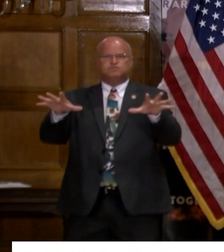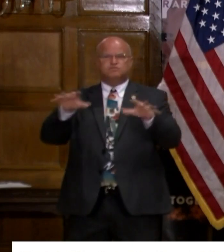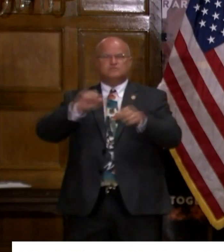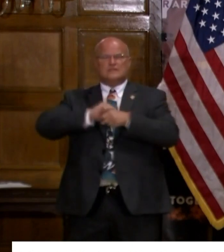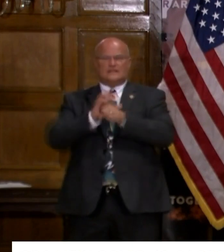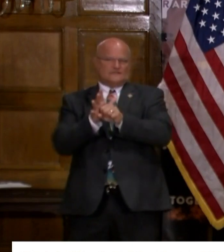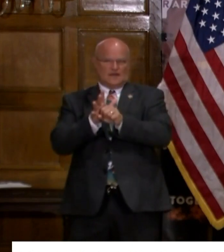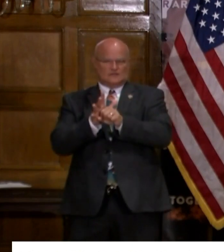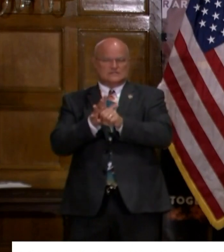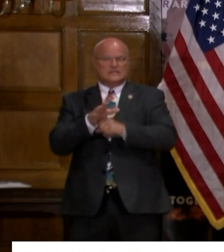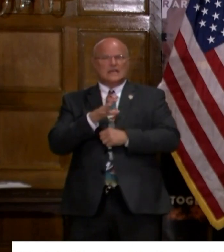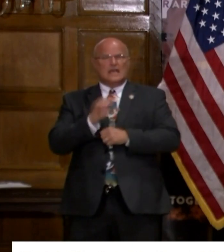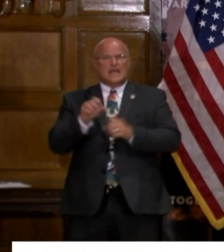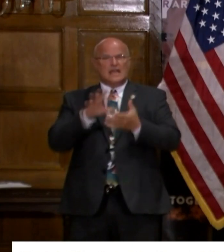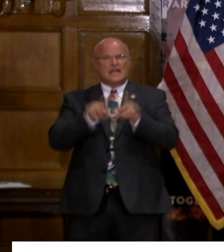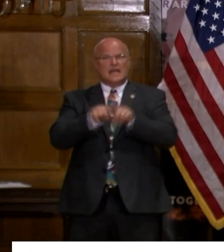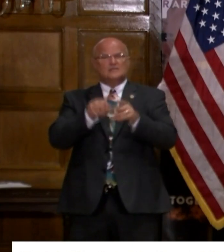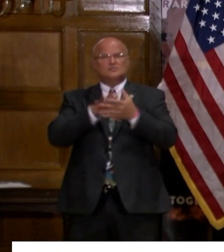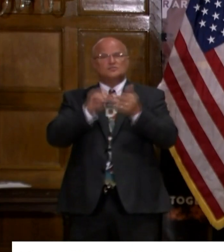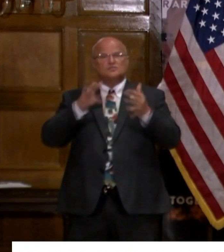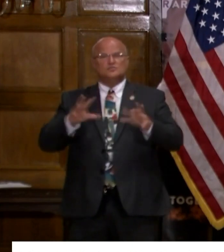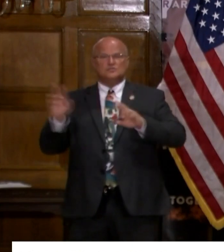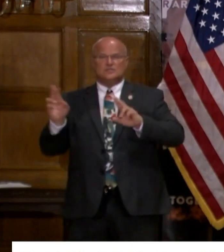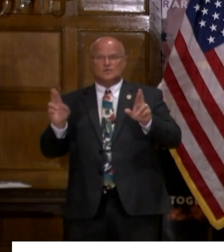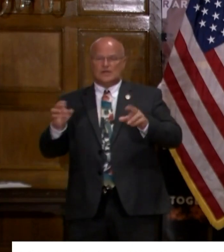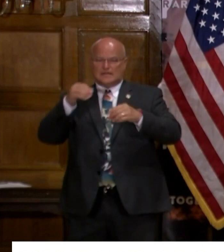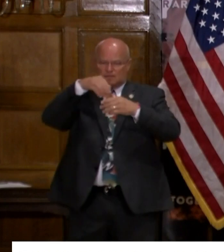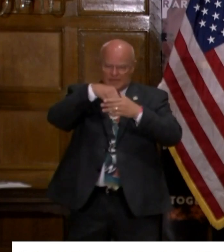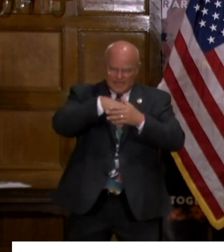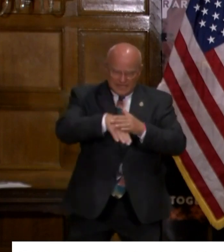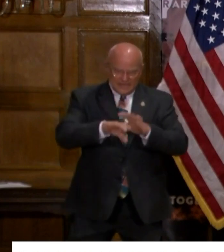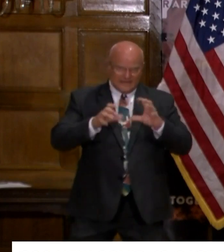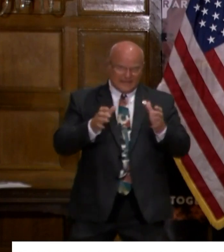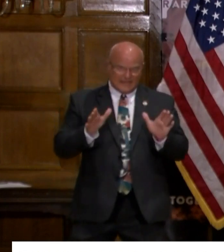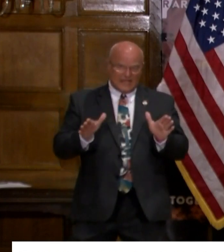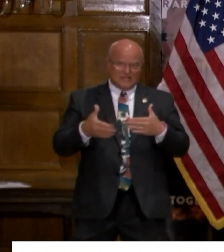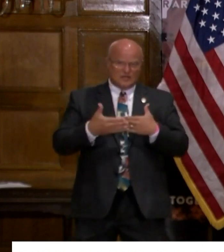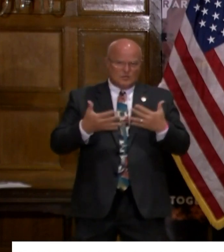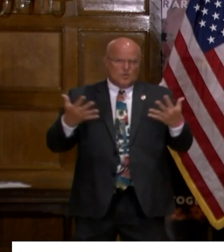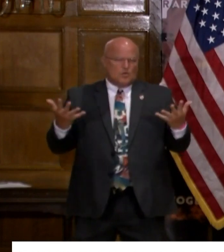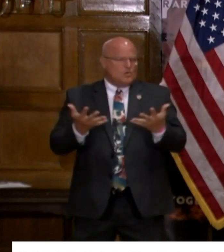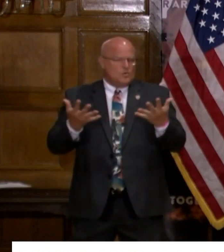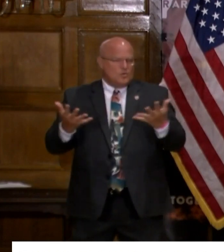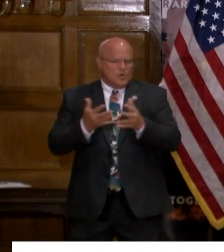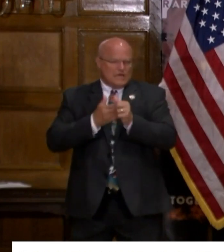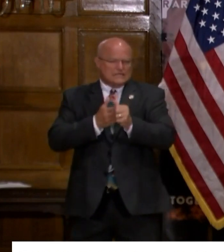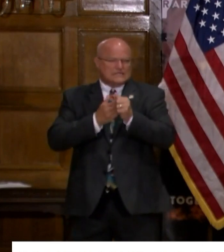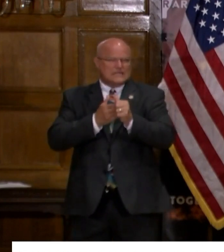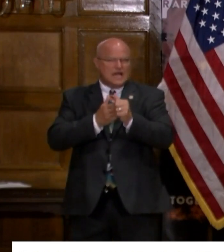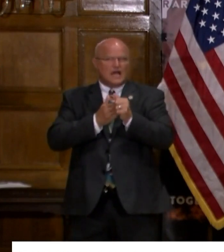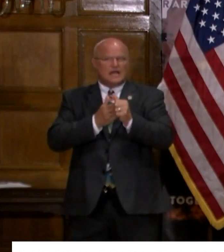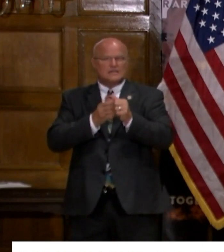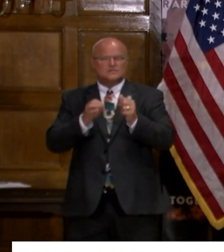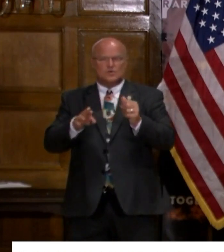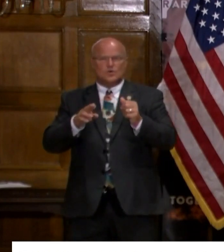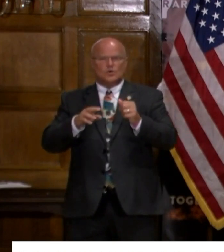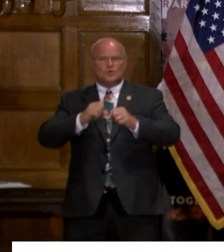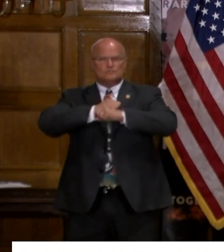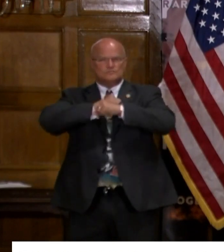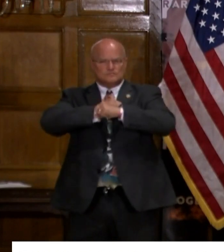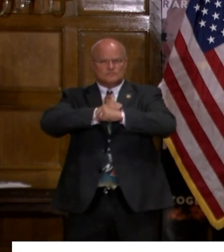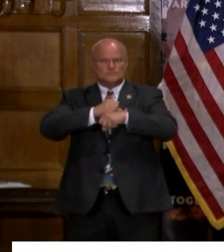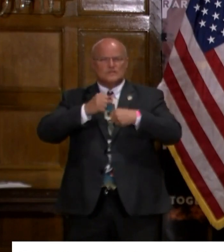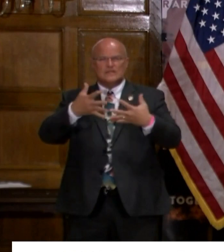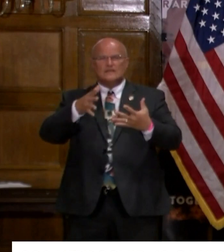virus. And as students are preparing to go back into the classroom, what kind of guidance or security can you give